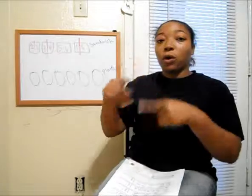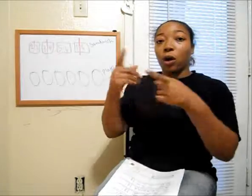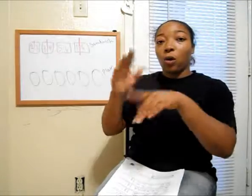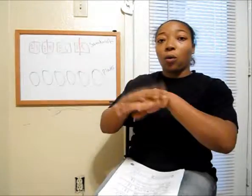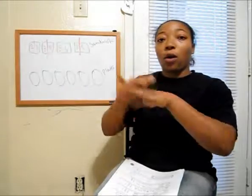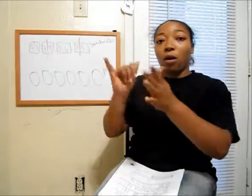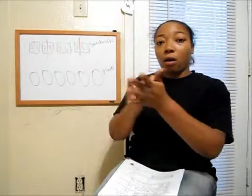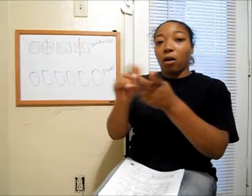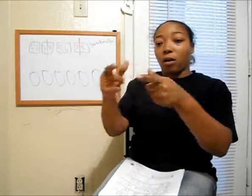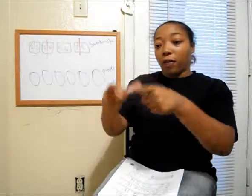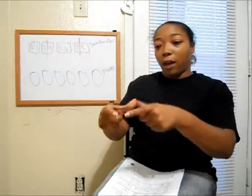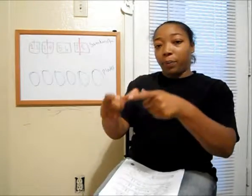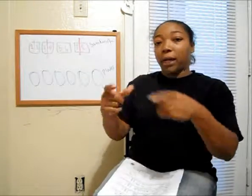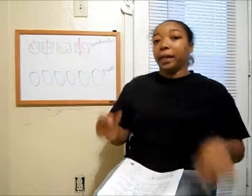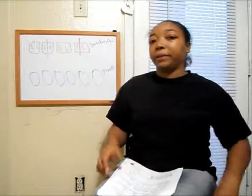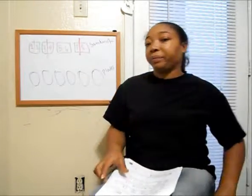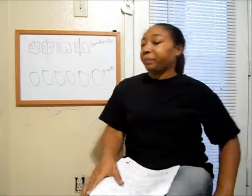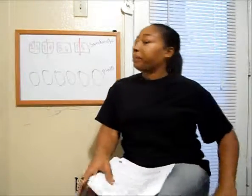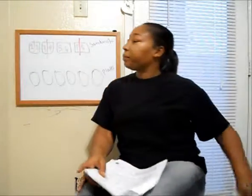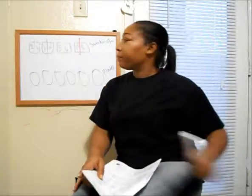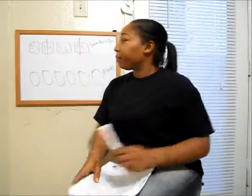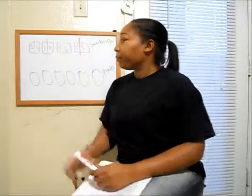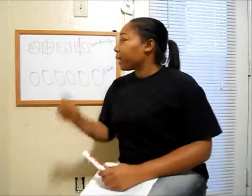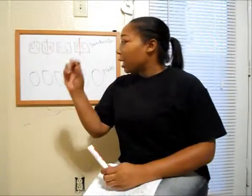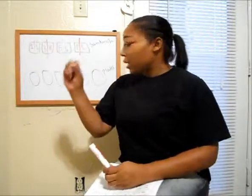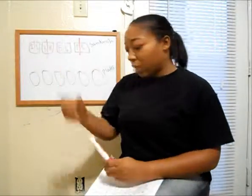go on that plate. So